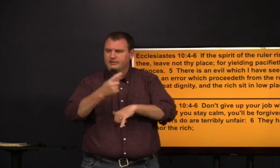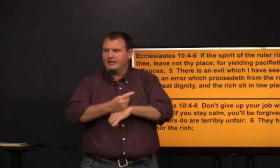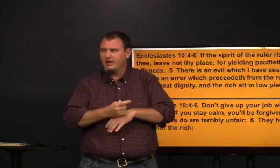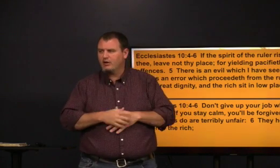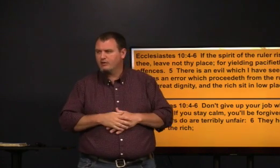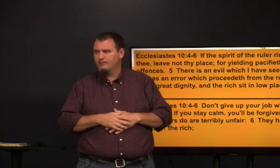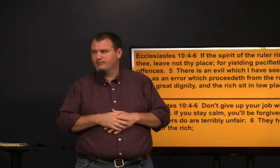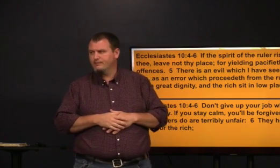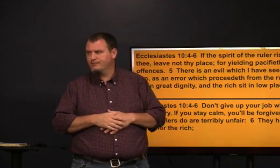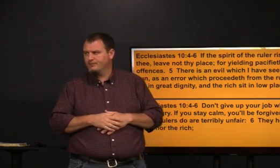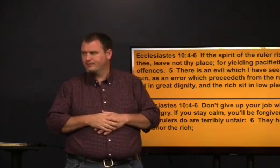today are?